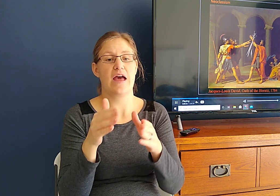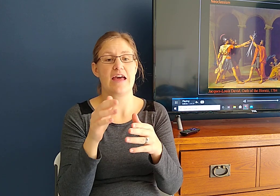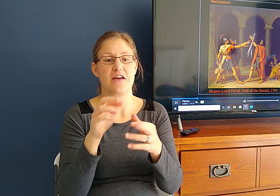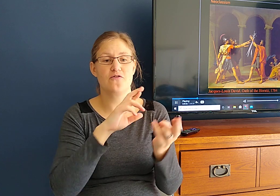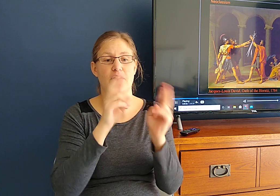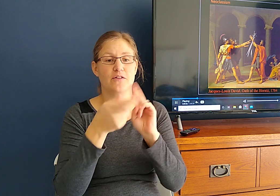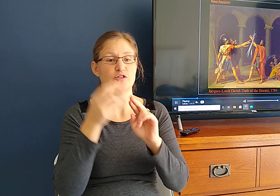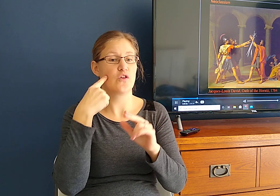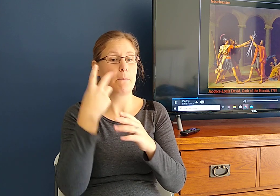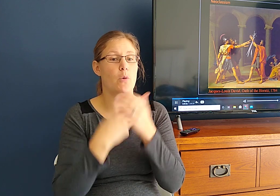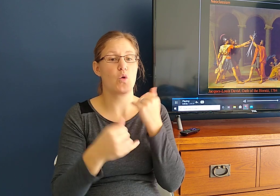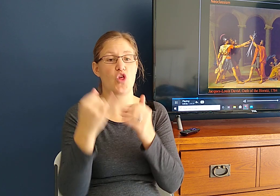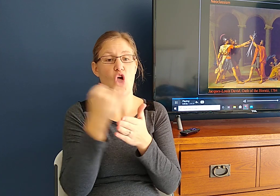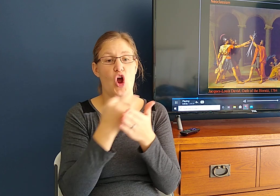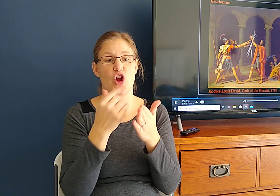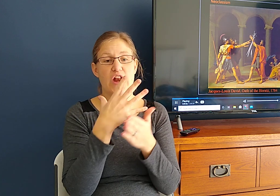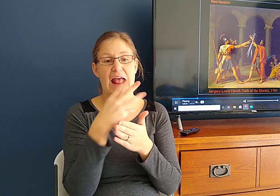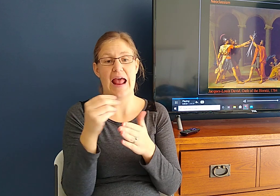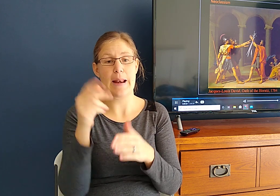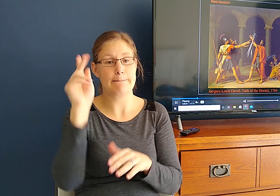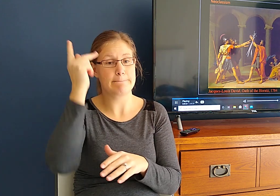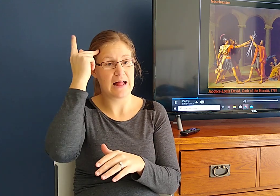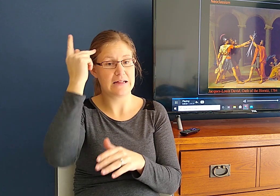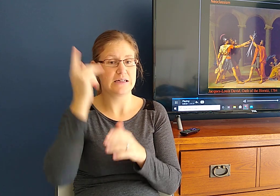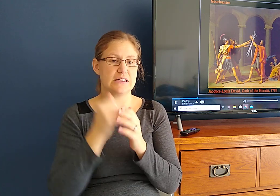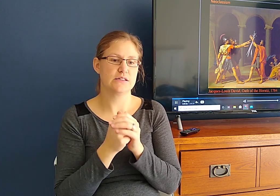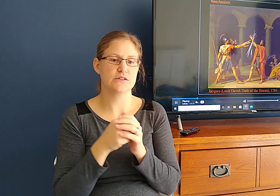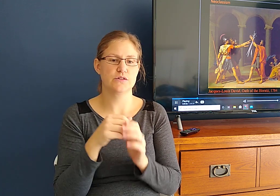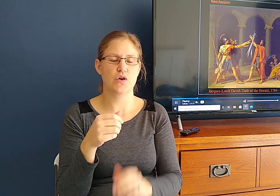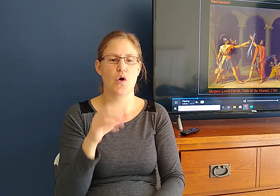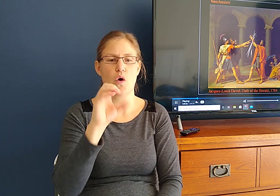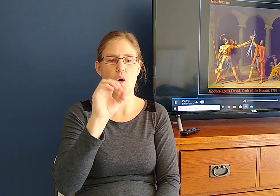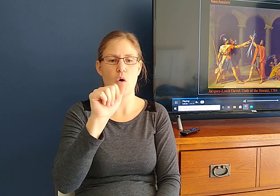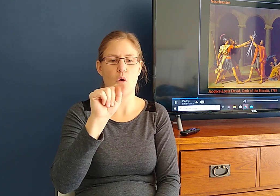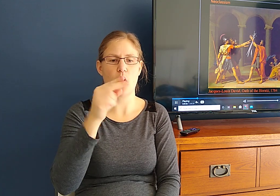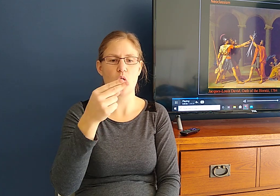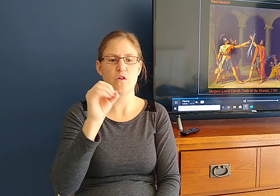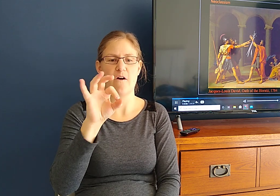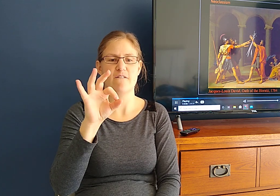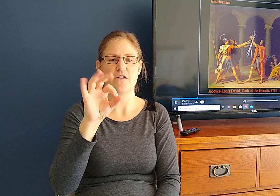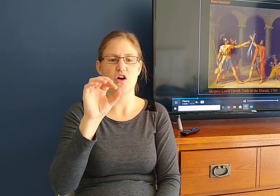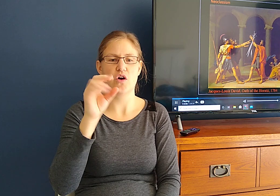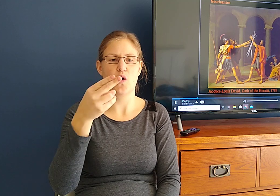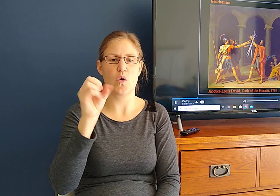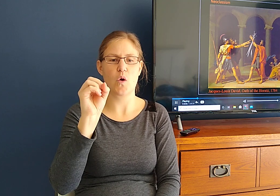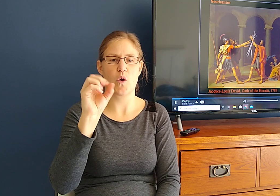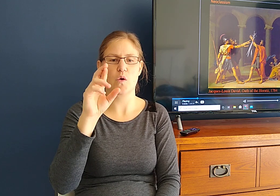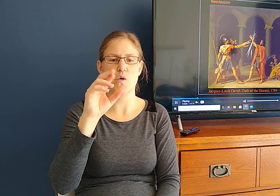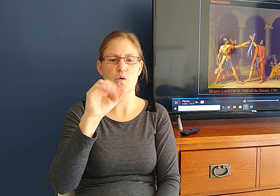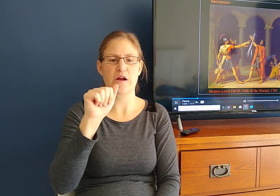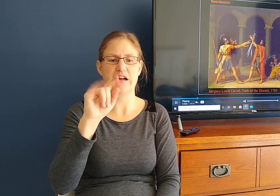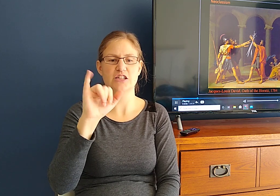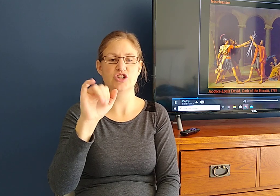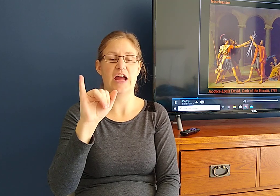politics. Oath of Horatii is an austere style a painting in